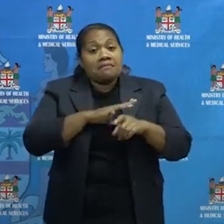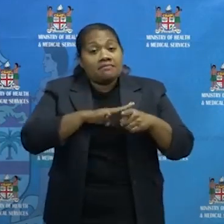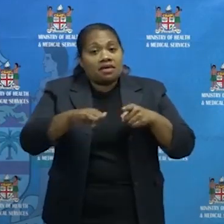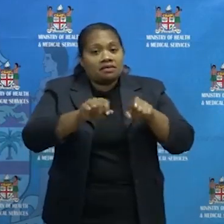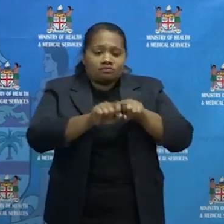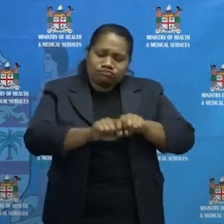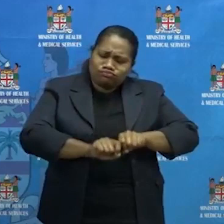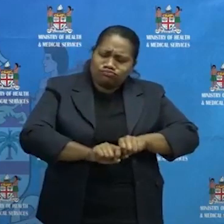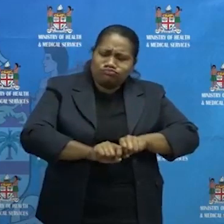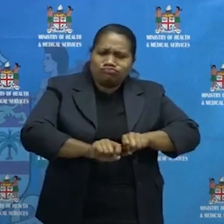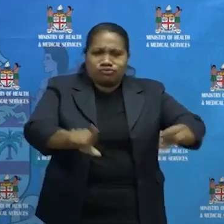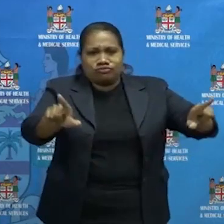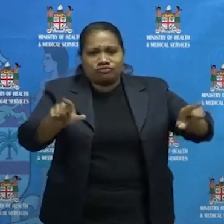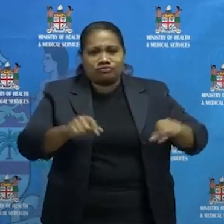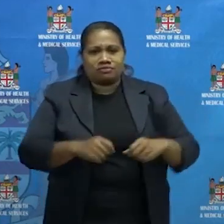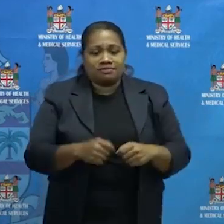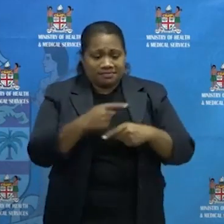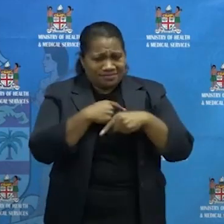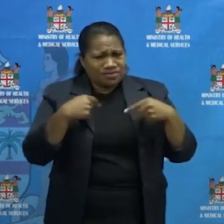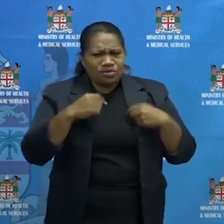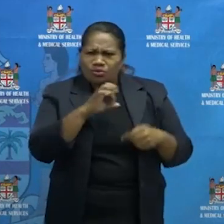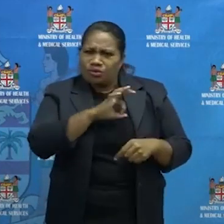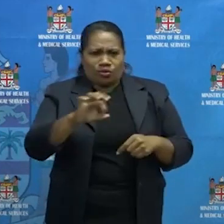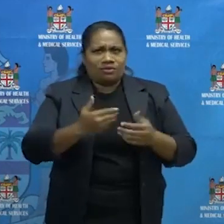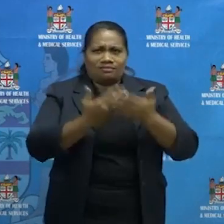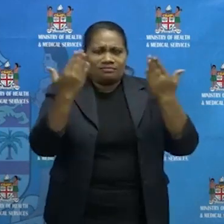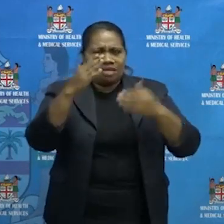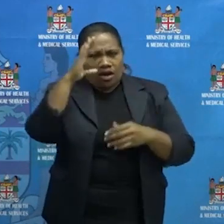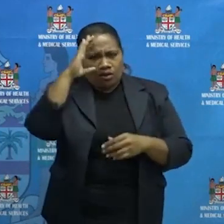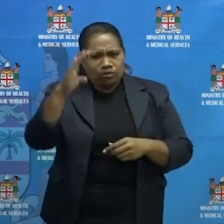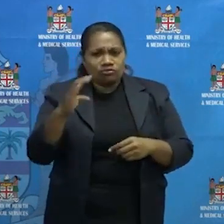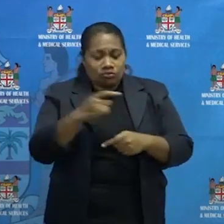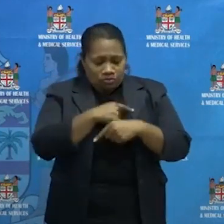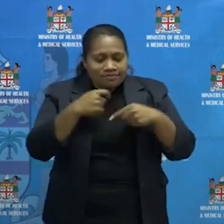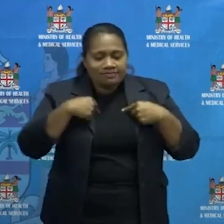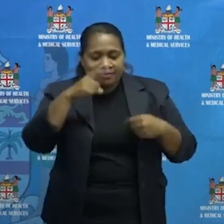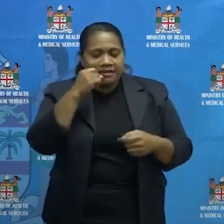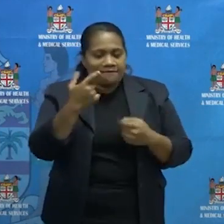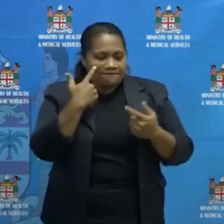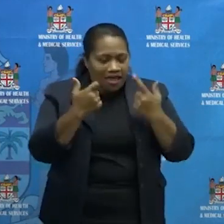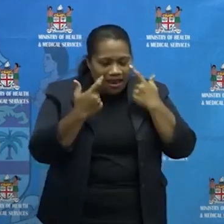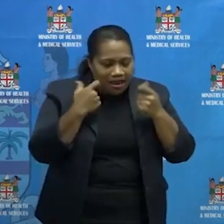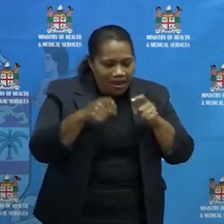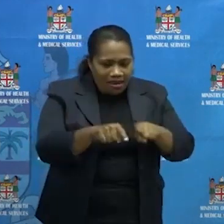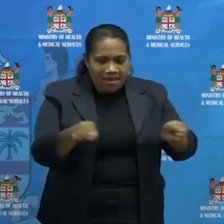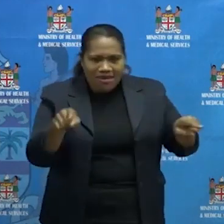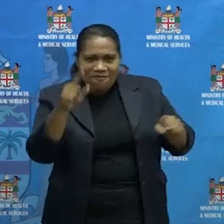We are not a big country. We can find all these Fijians.